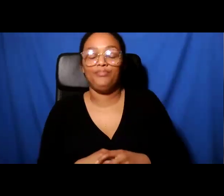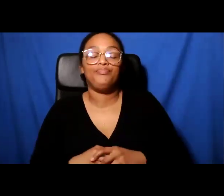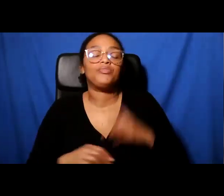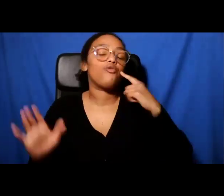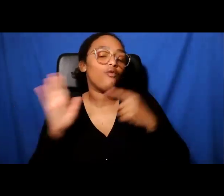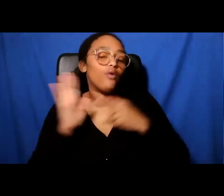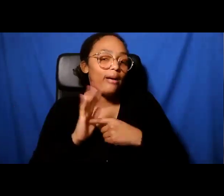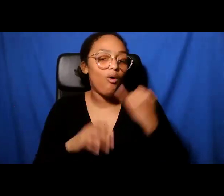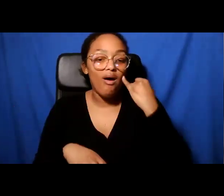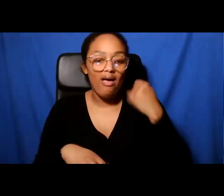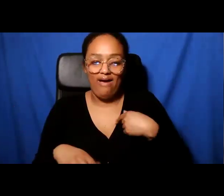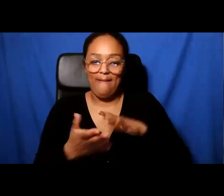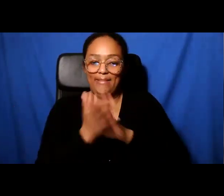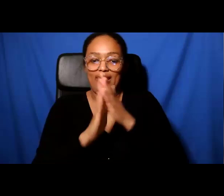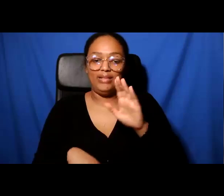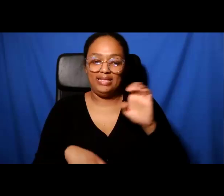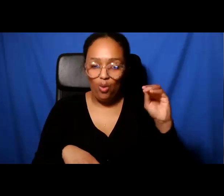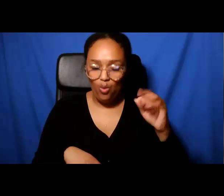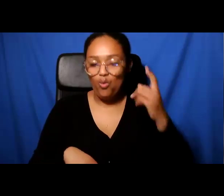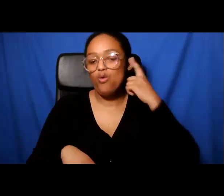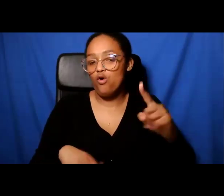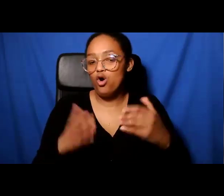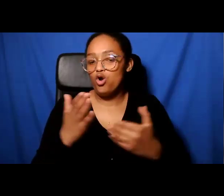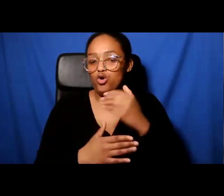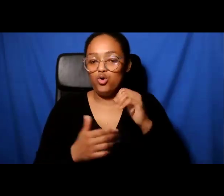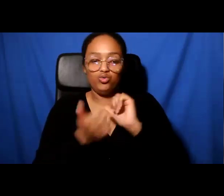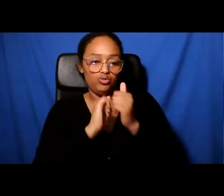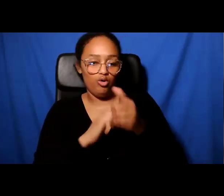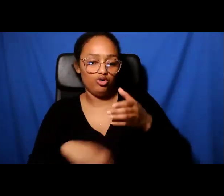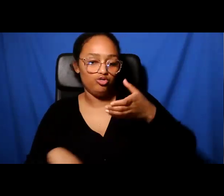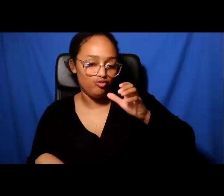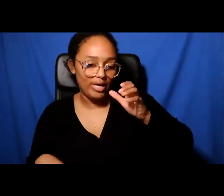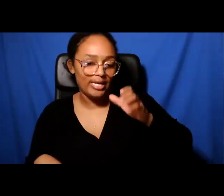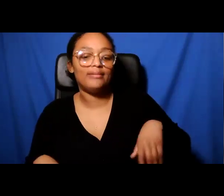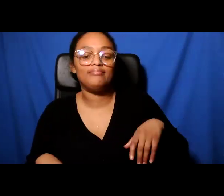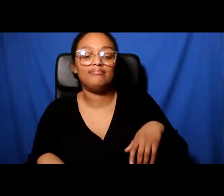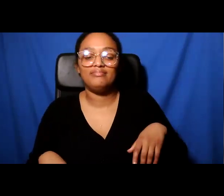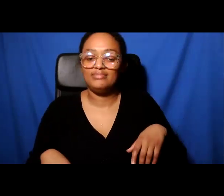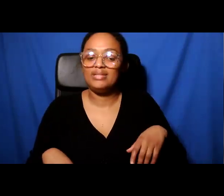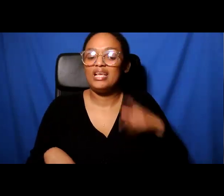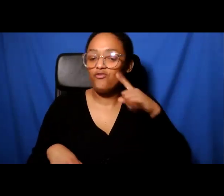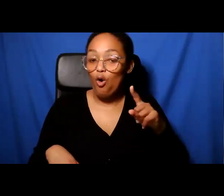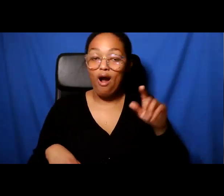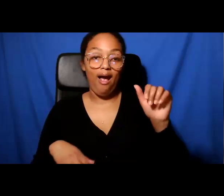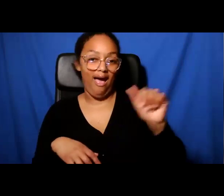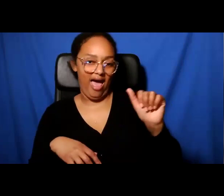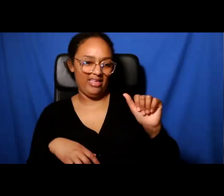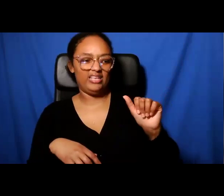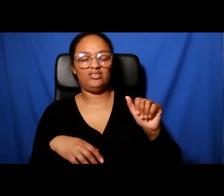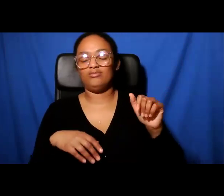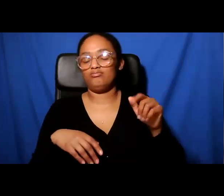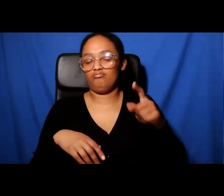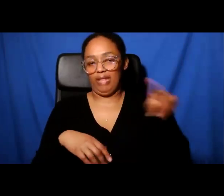that hydrates instantly and provides a cooling sensation for athletes who play outdoors. In 5 seconds, it'll cool